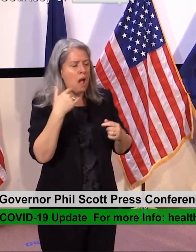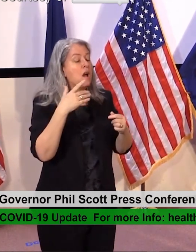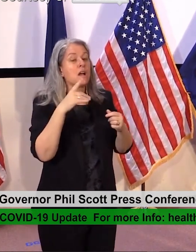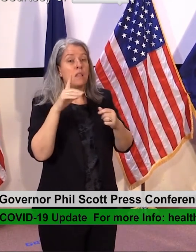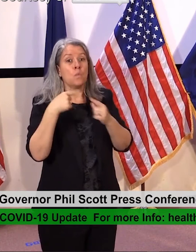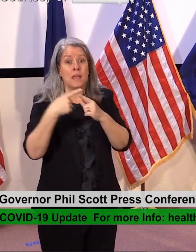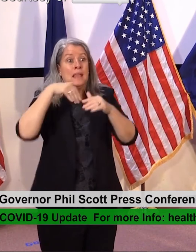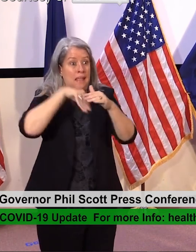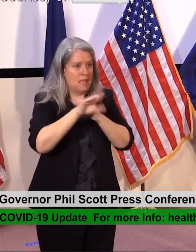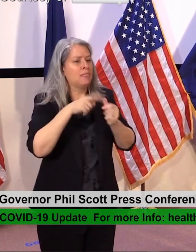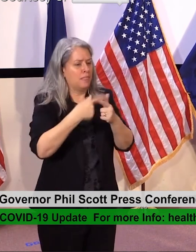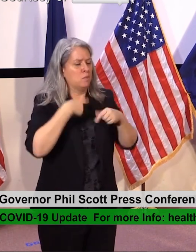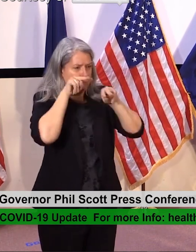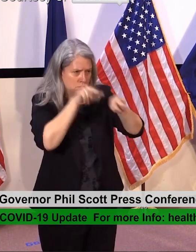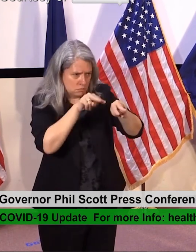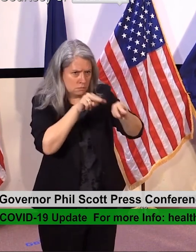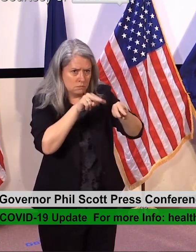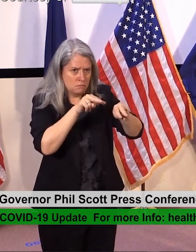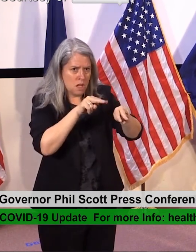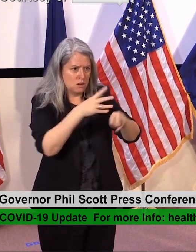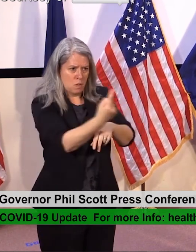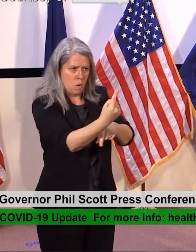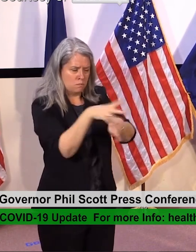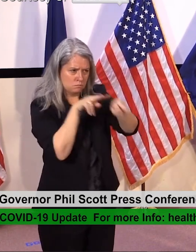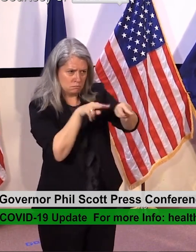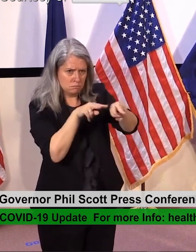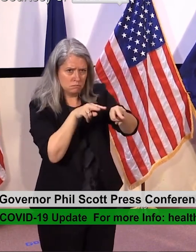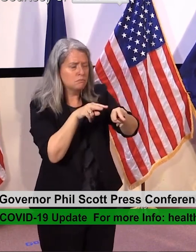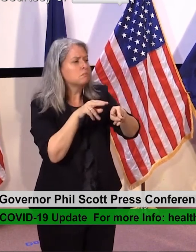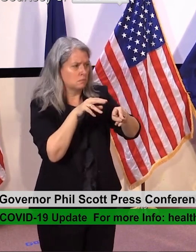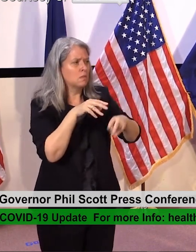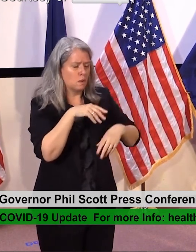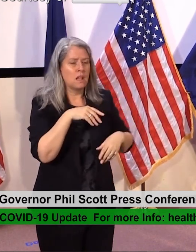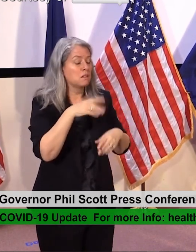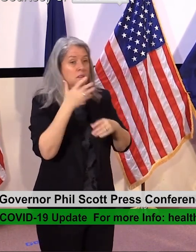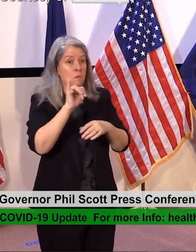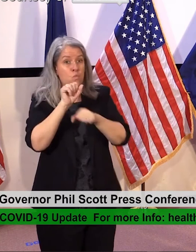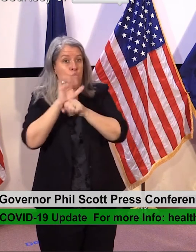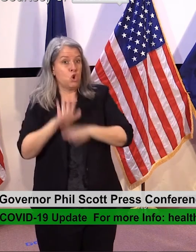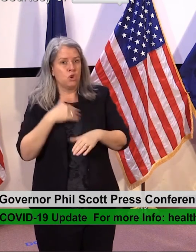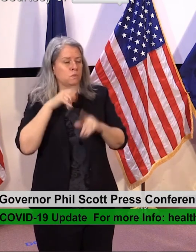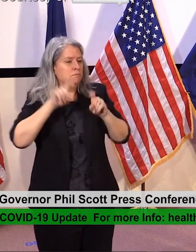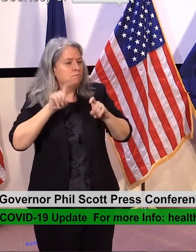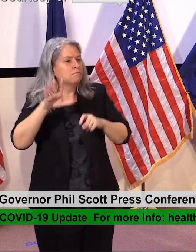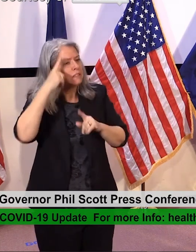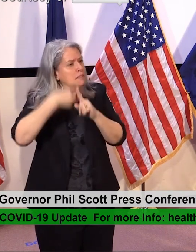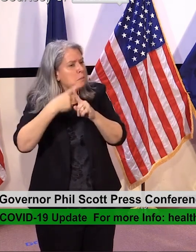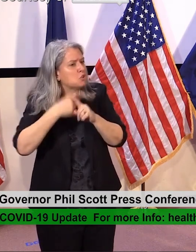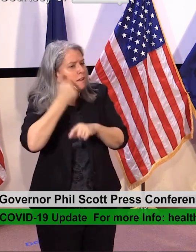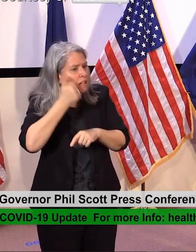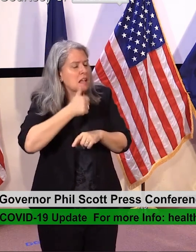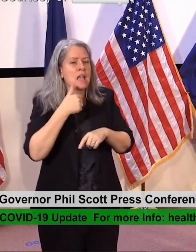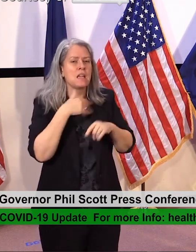they're in, monitoring those various, whether they're employees or